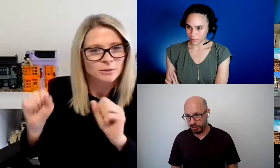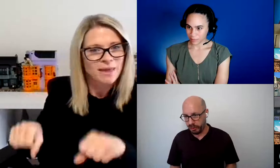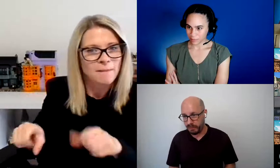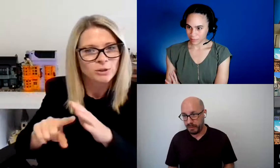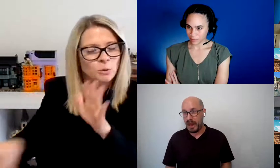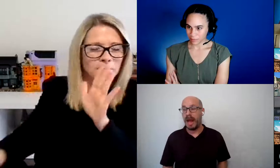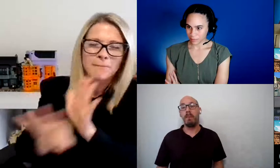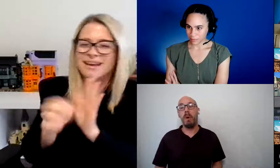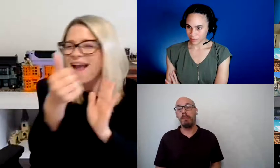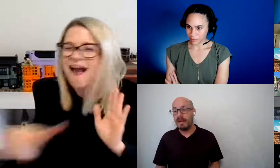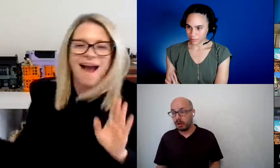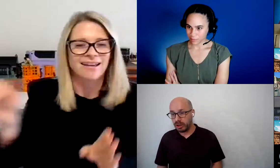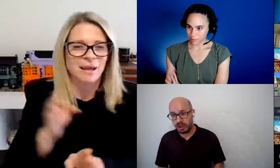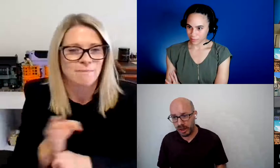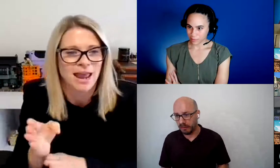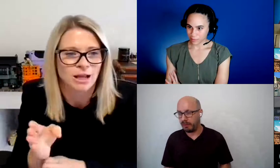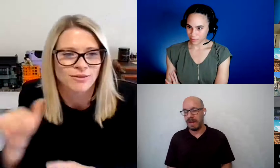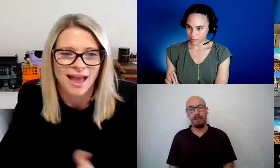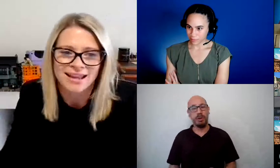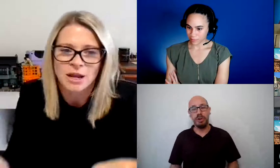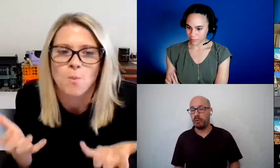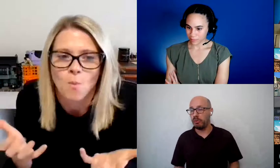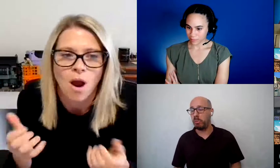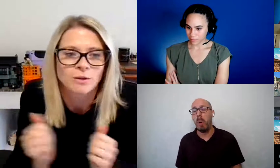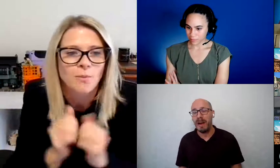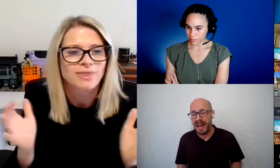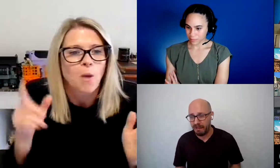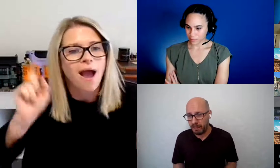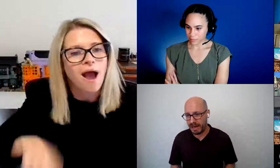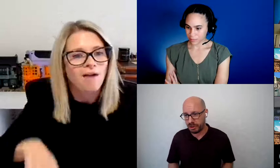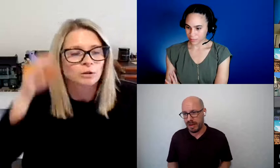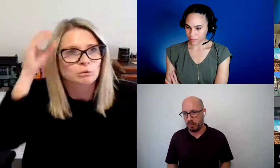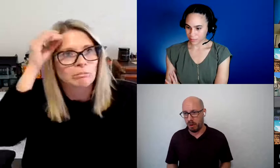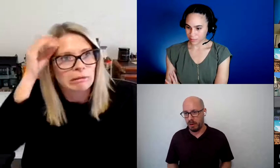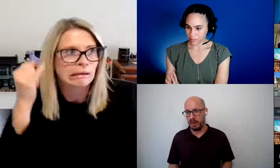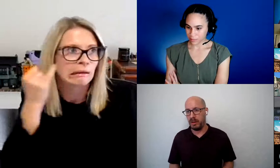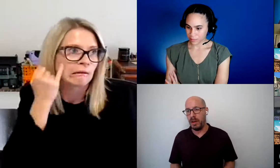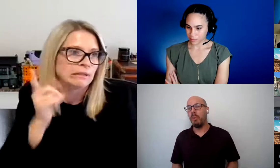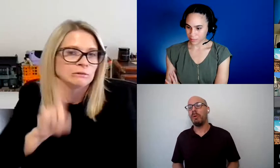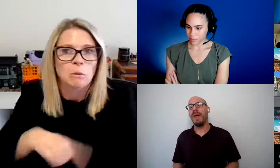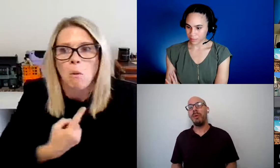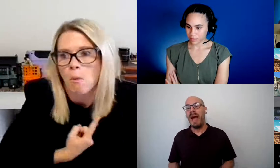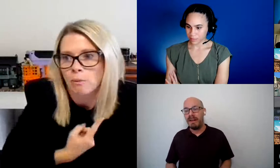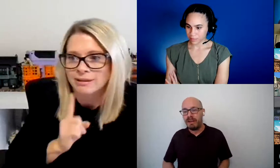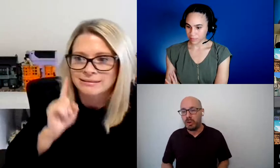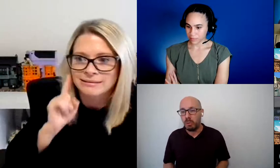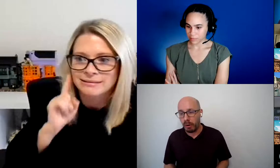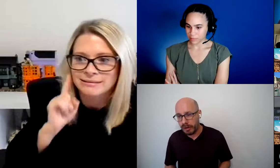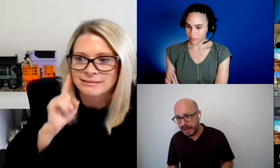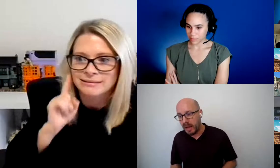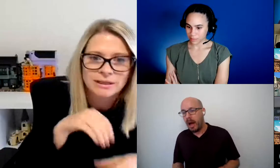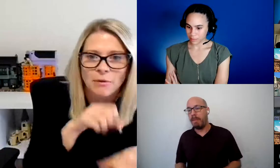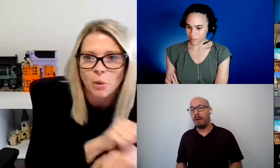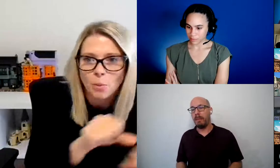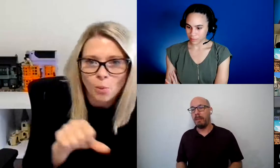children, and I want my youngest child to be able to choose whatever major they want without having to worry about